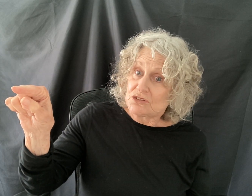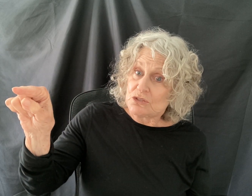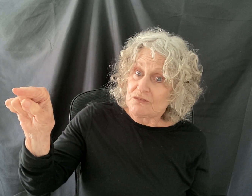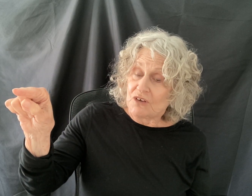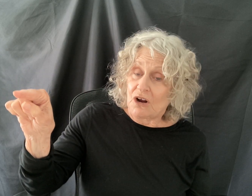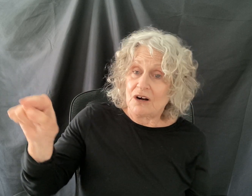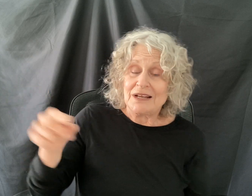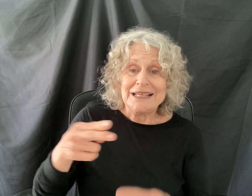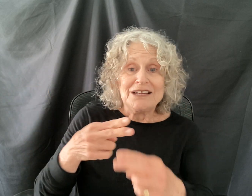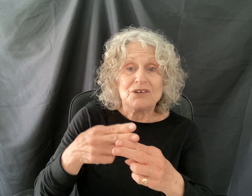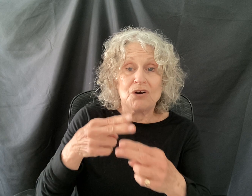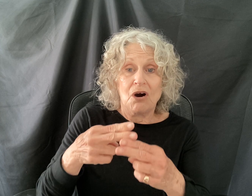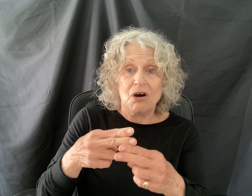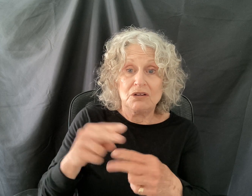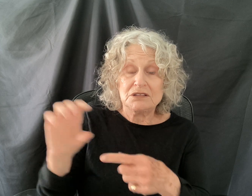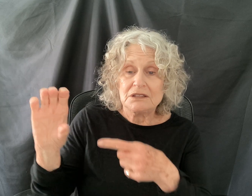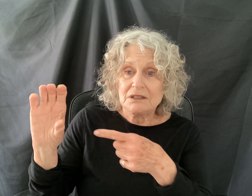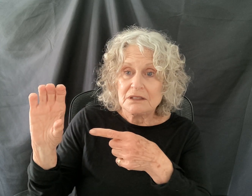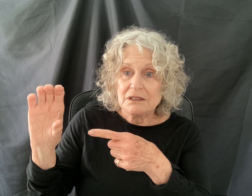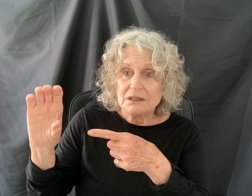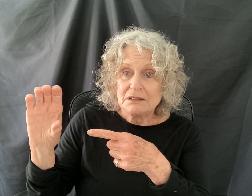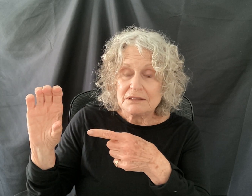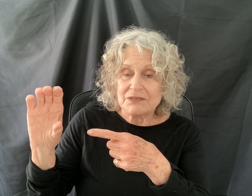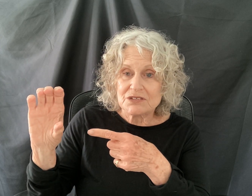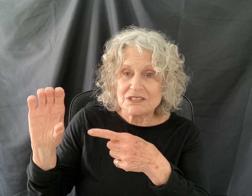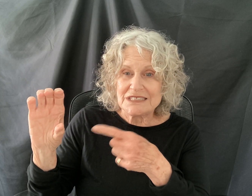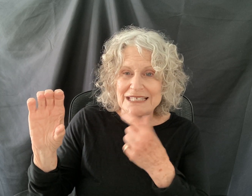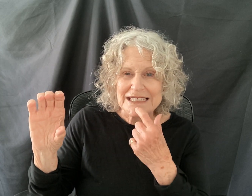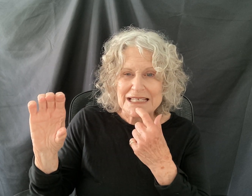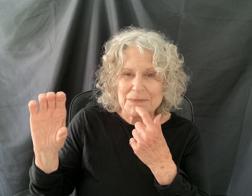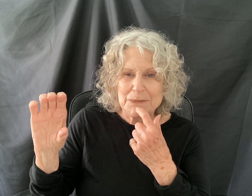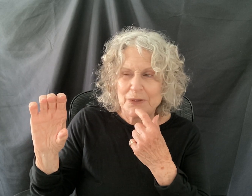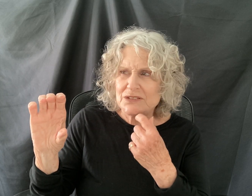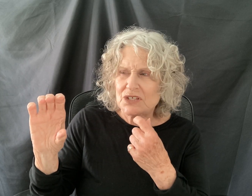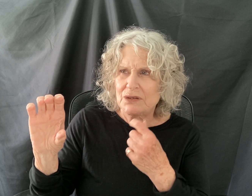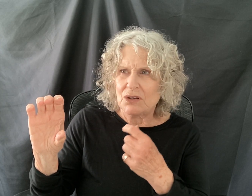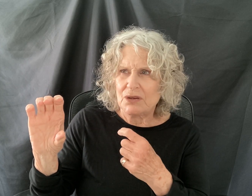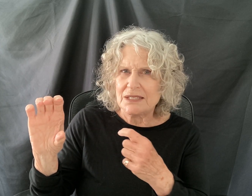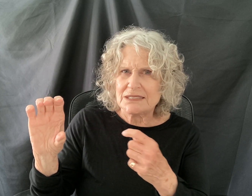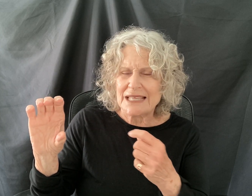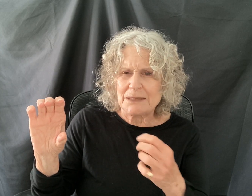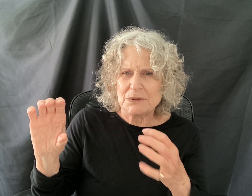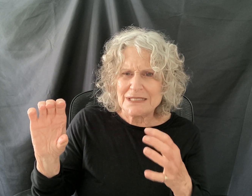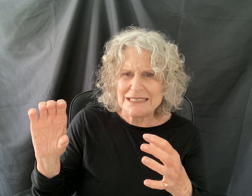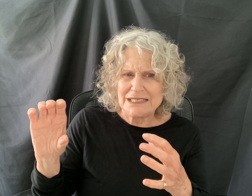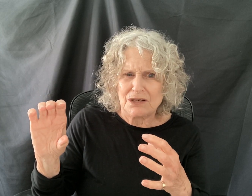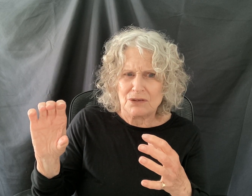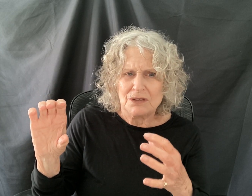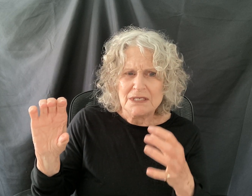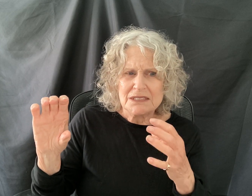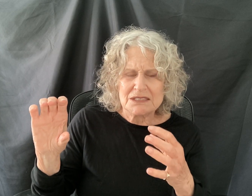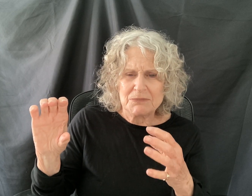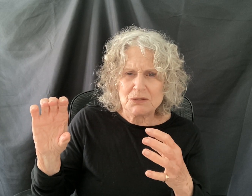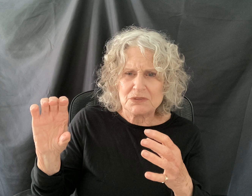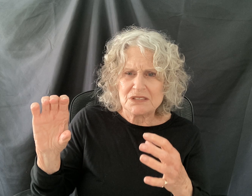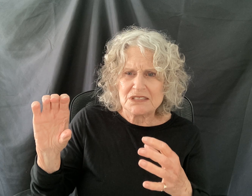too far. Called. Now there's a C, and my brain's going, okay, San Bernardino, something with a